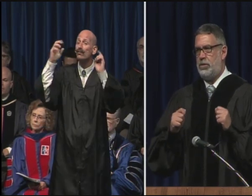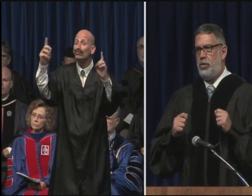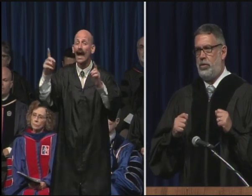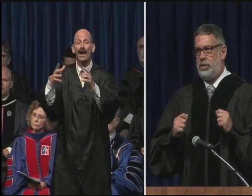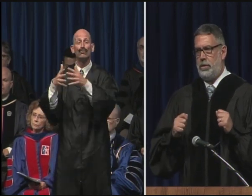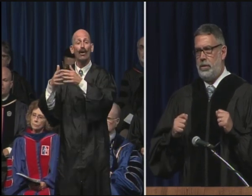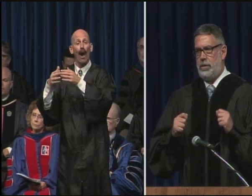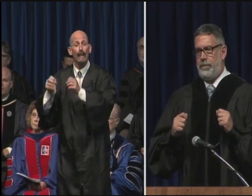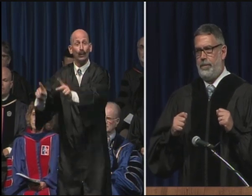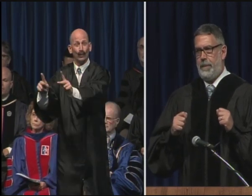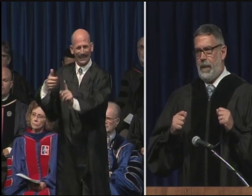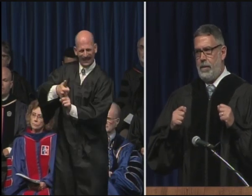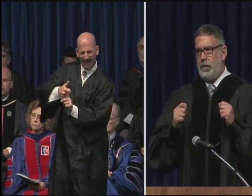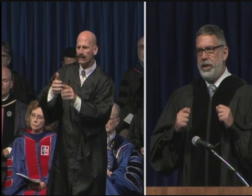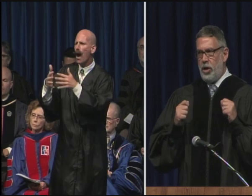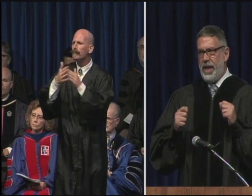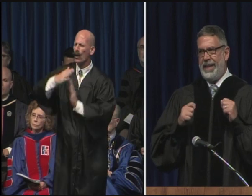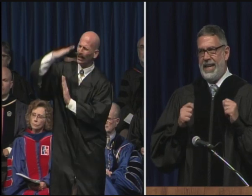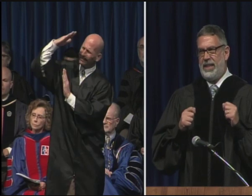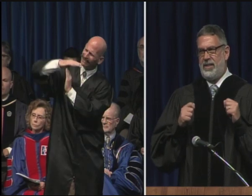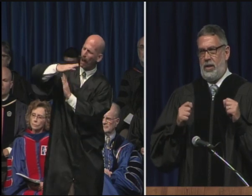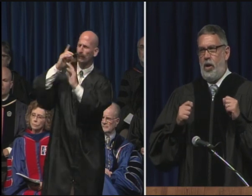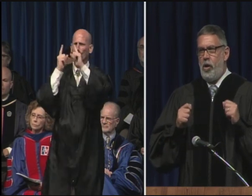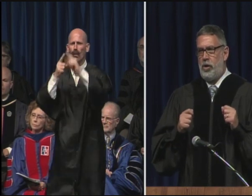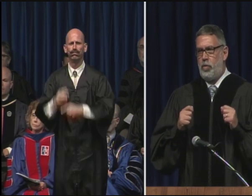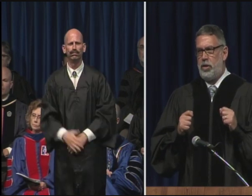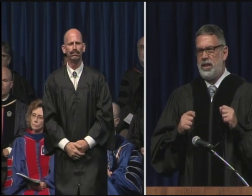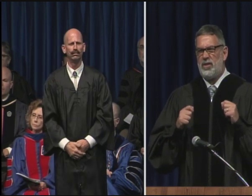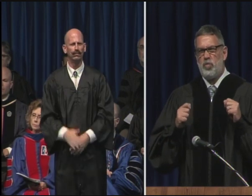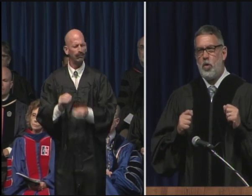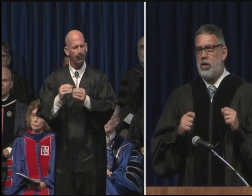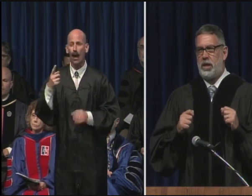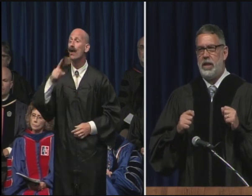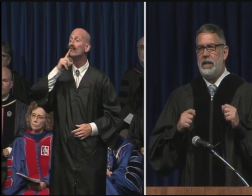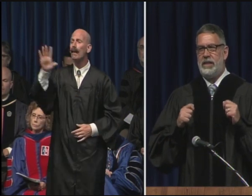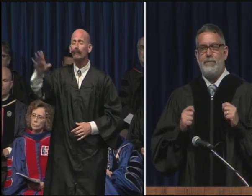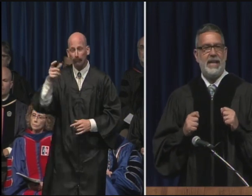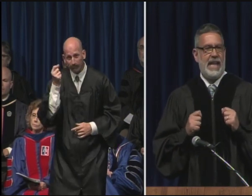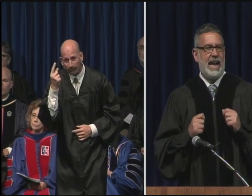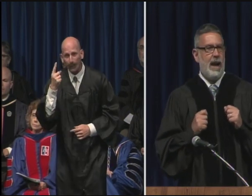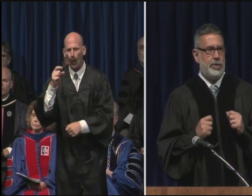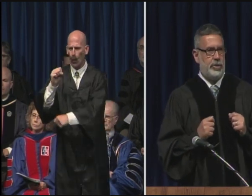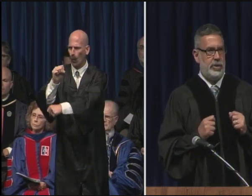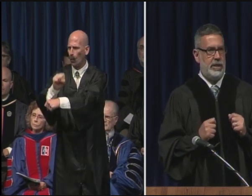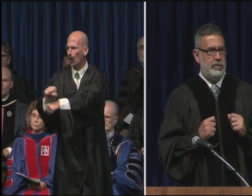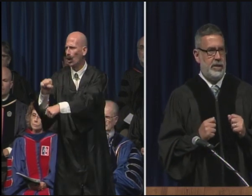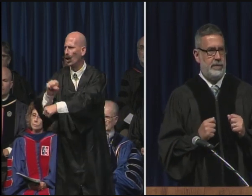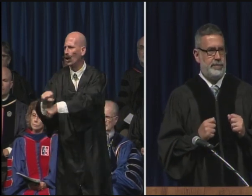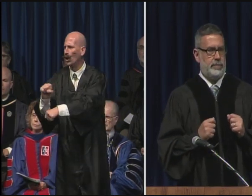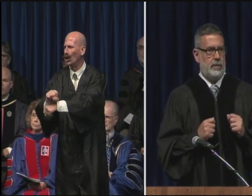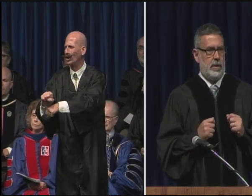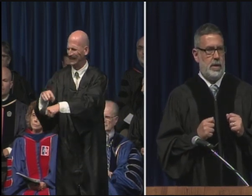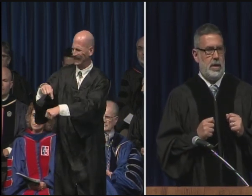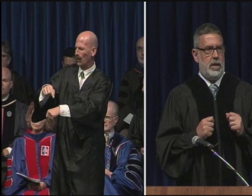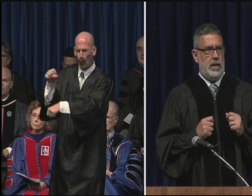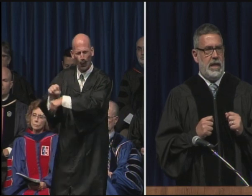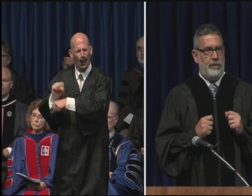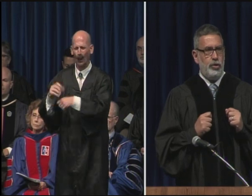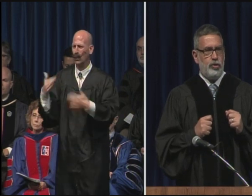goal. But we know that it takes hard work. It's work to make that opportunity real. If you truly